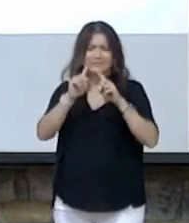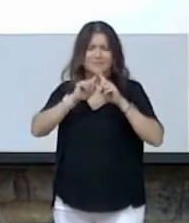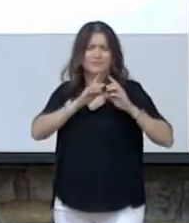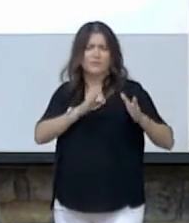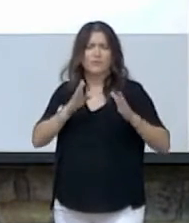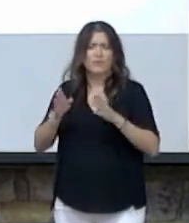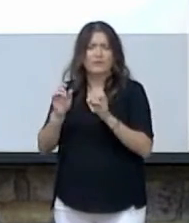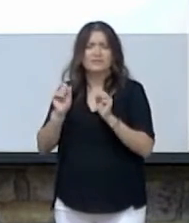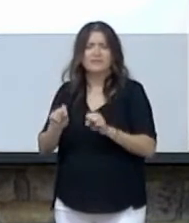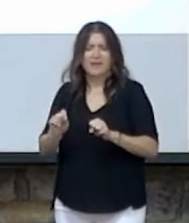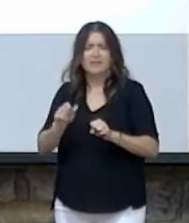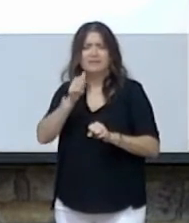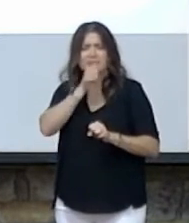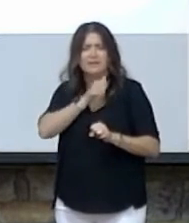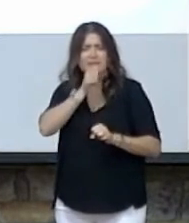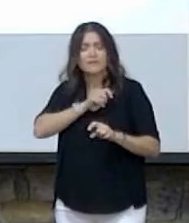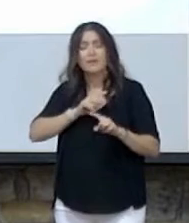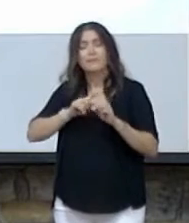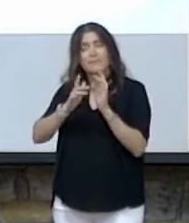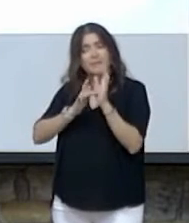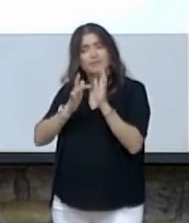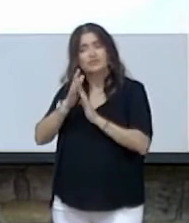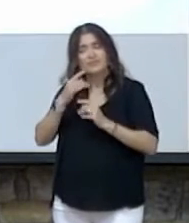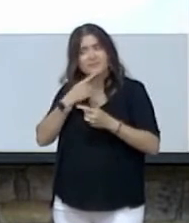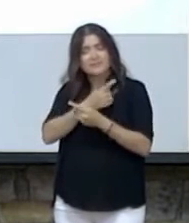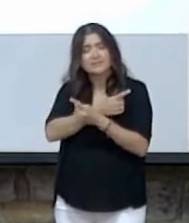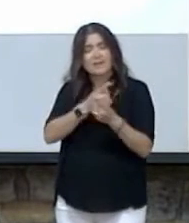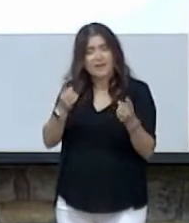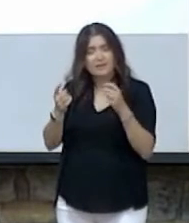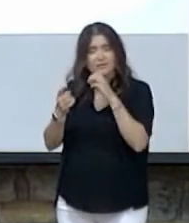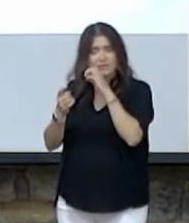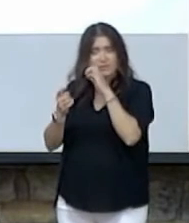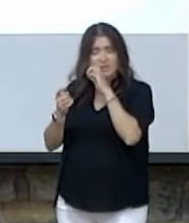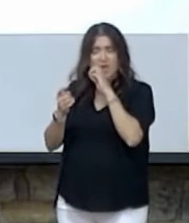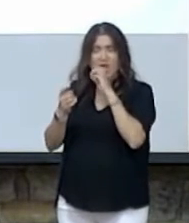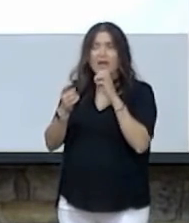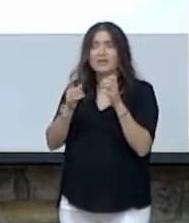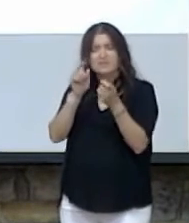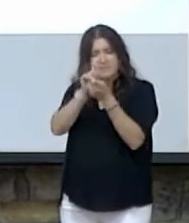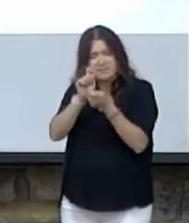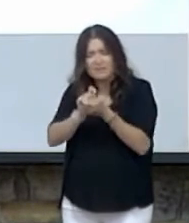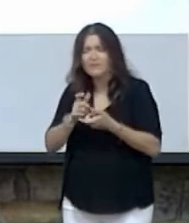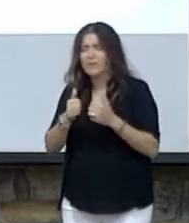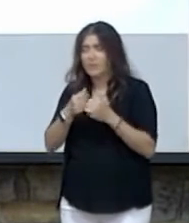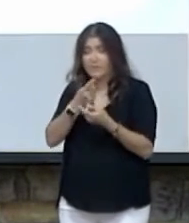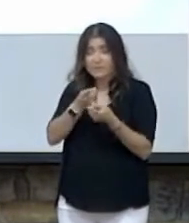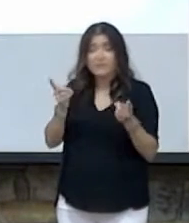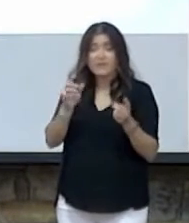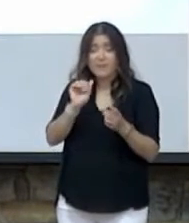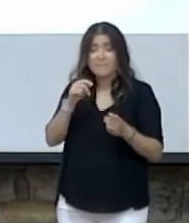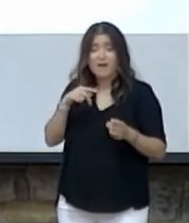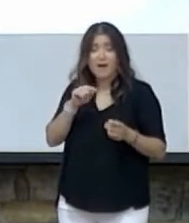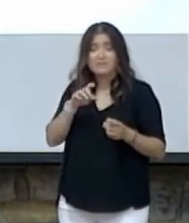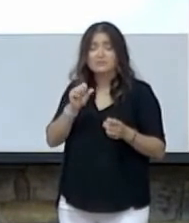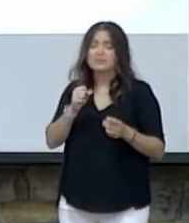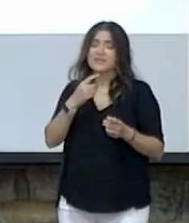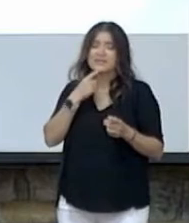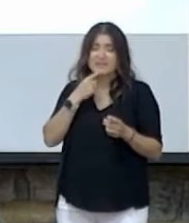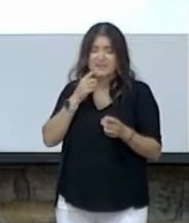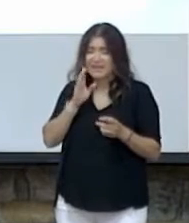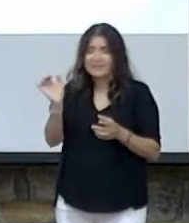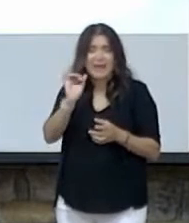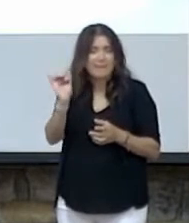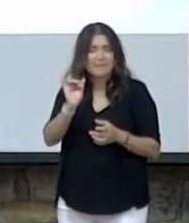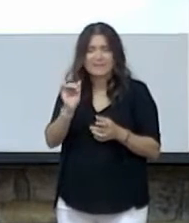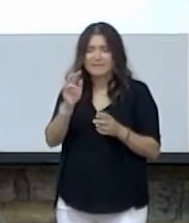ways that a person can suffer, but Jesus tells this audience, and he gets specific with the apostles, and it's as if he's looking at you and me